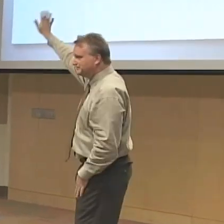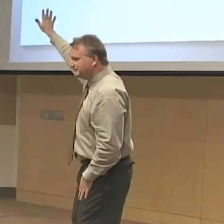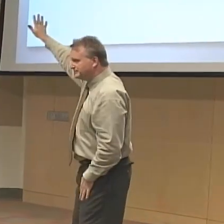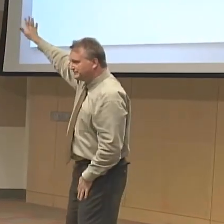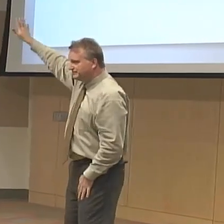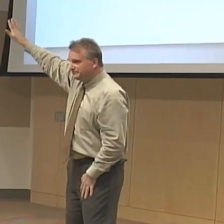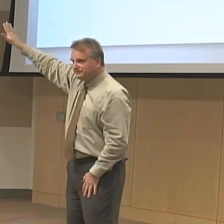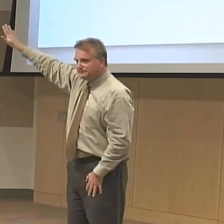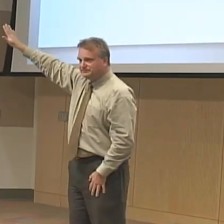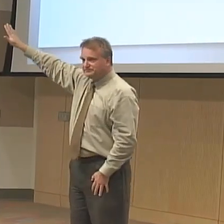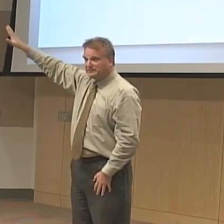mainstreamed.